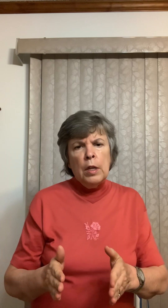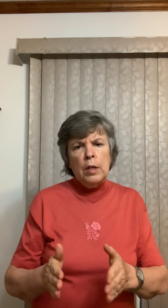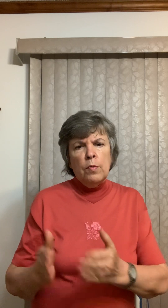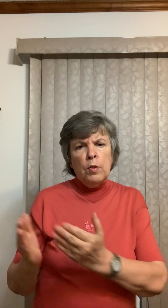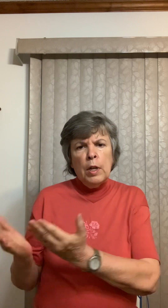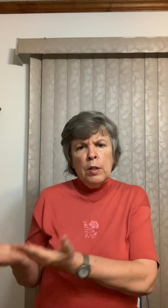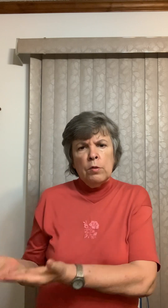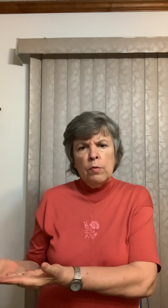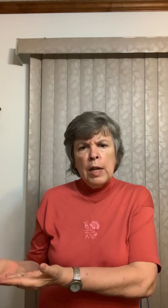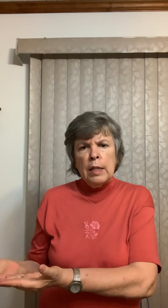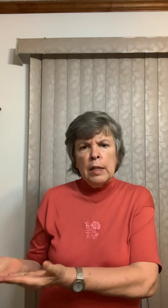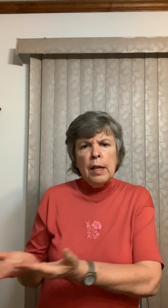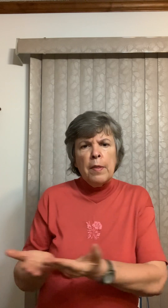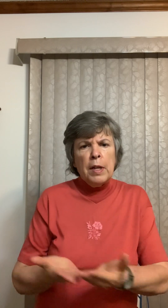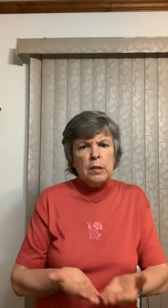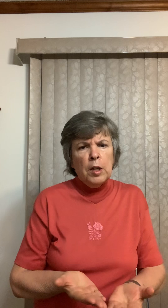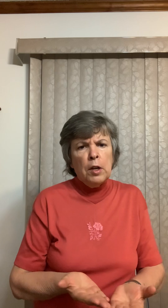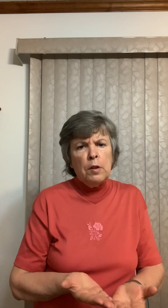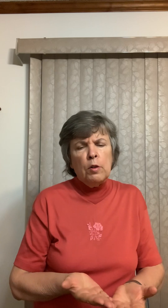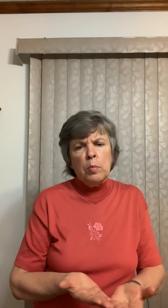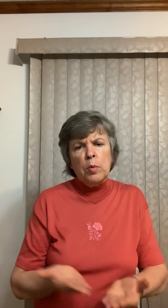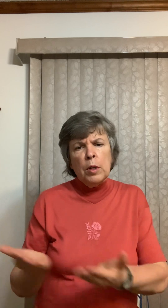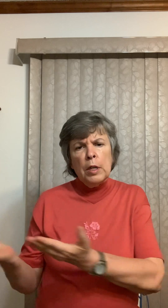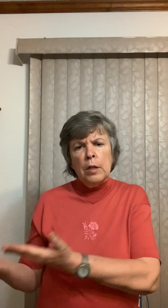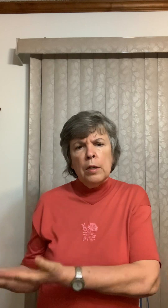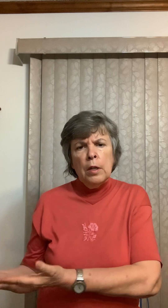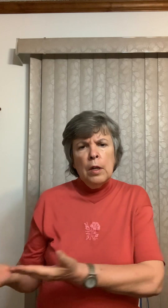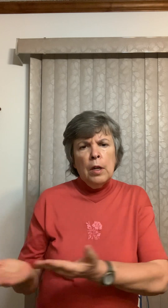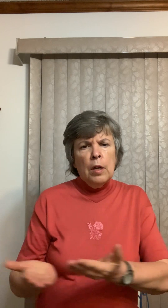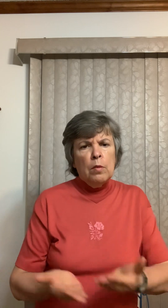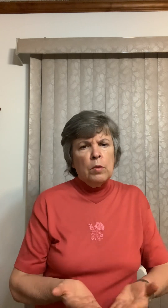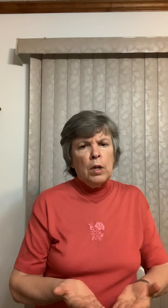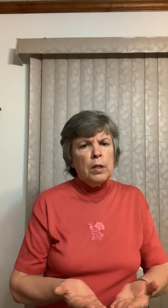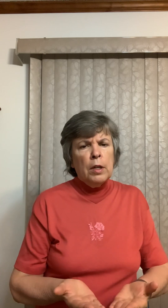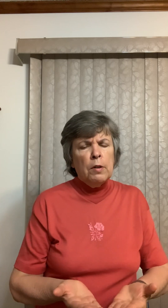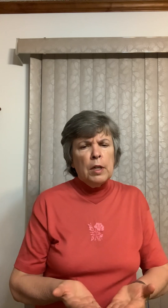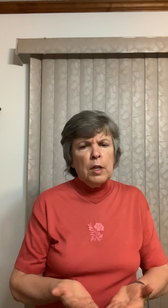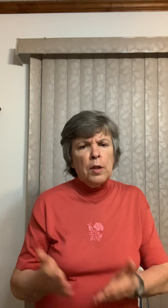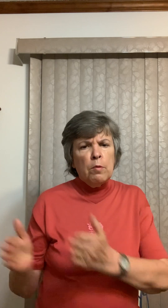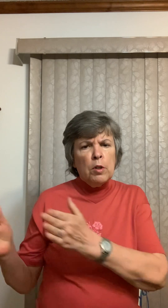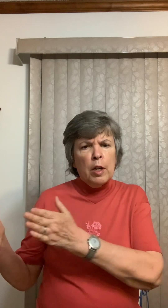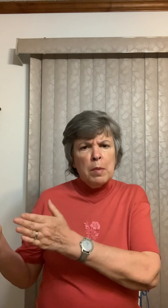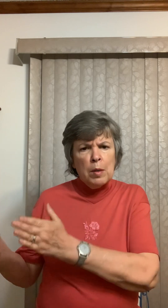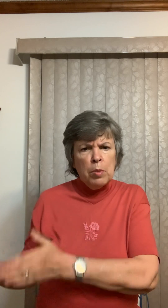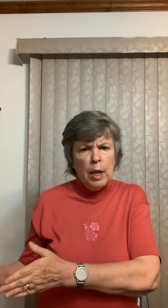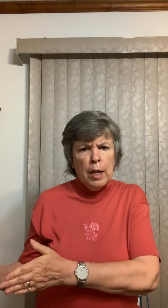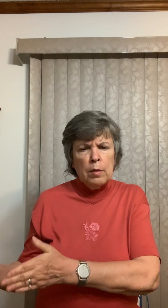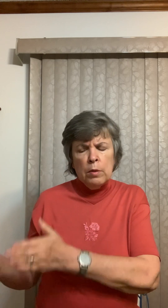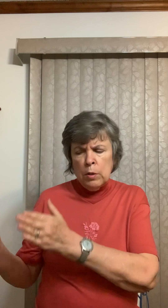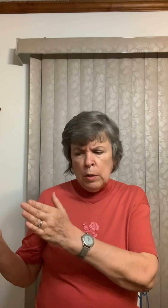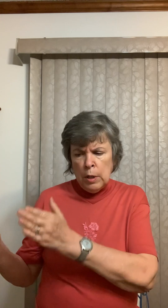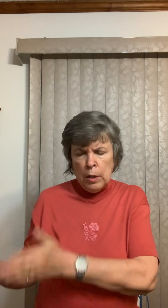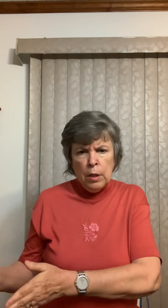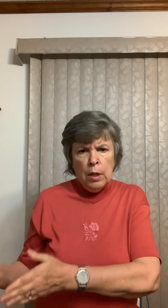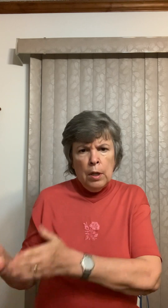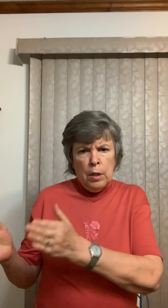If your hands are flat like that, that's carry or bring. And we're not carrying anything. We're talking about a plan. It's like, you